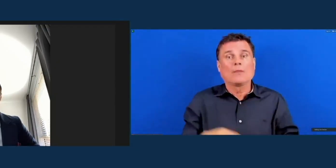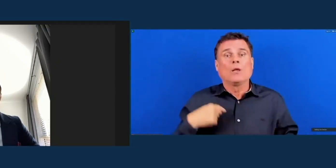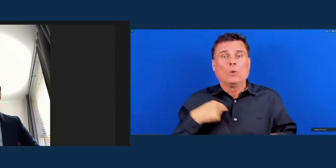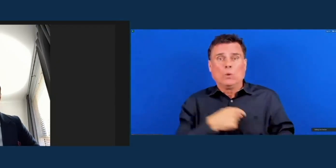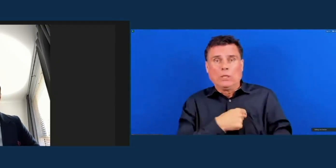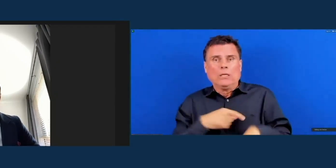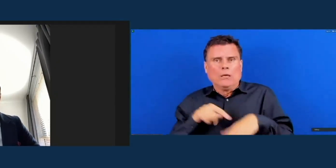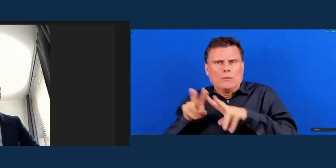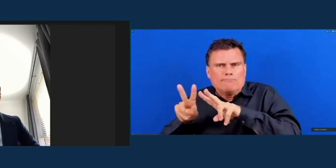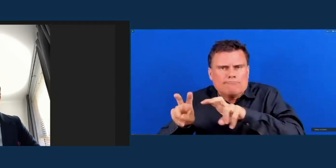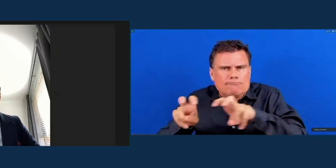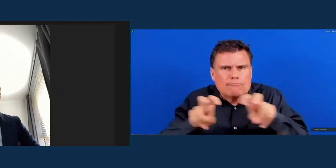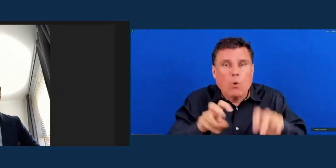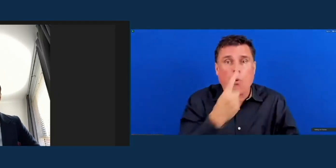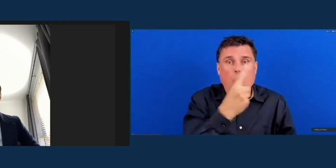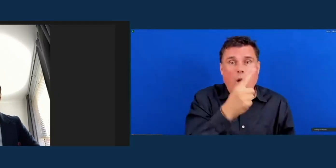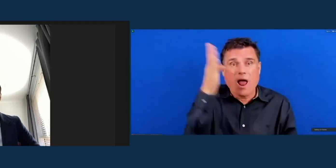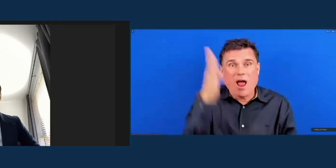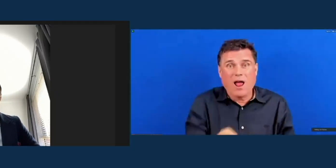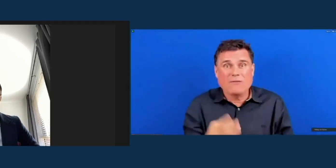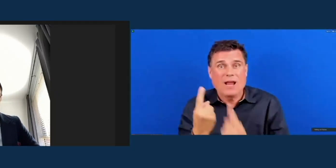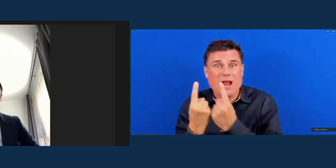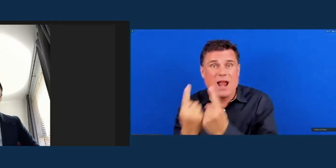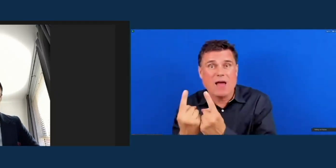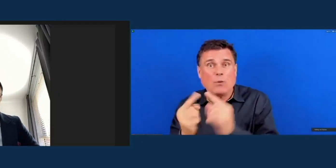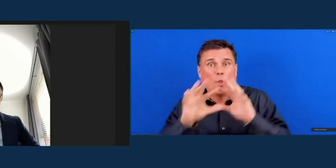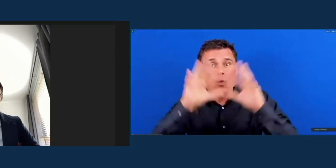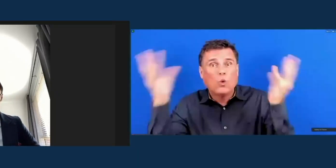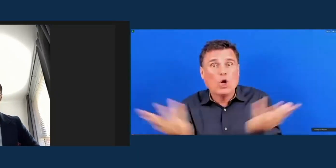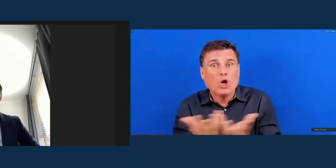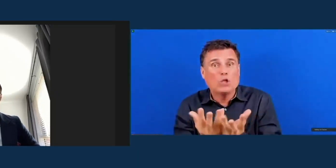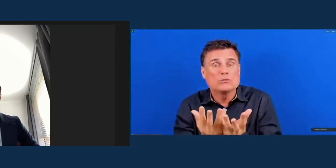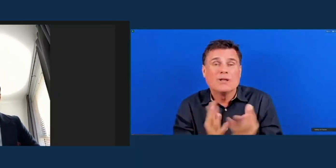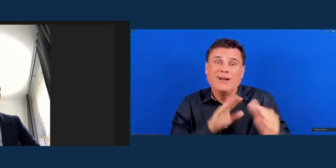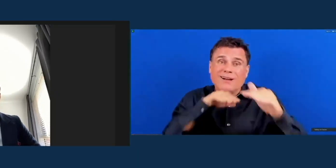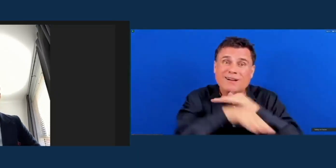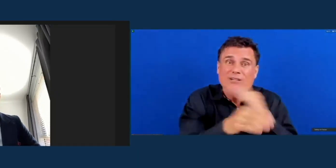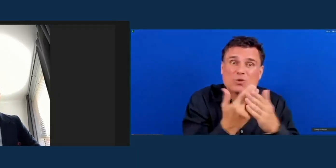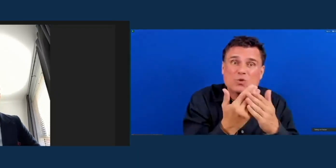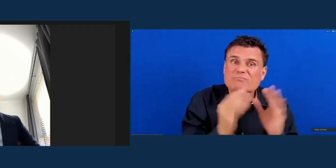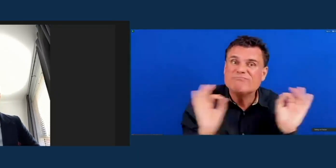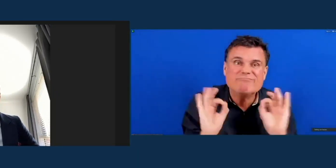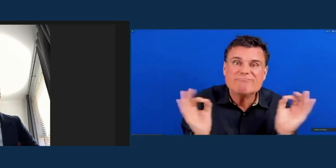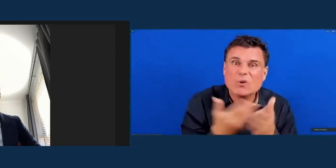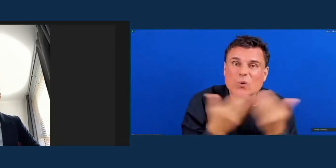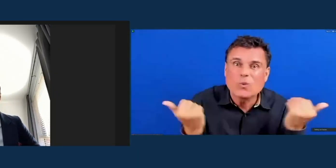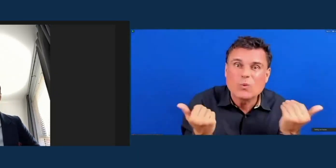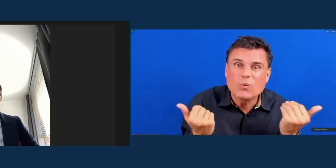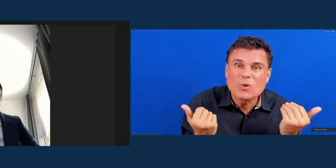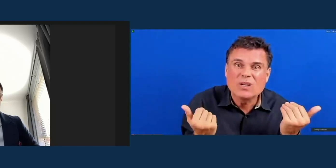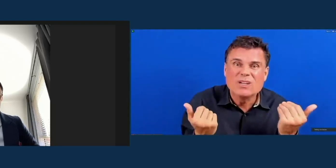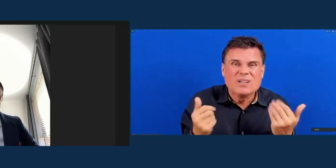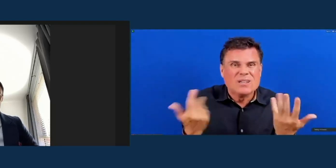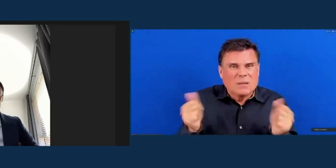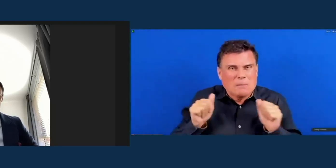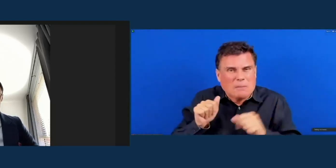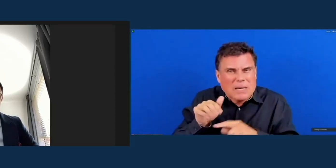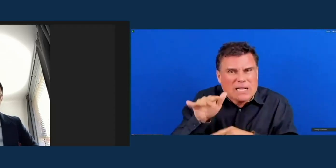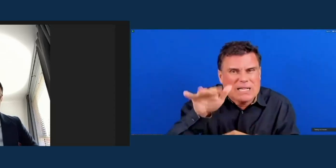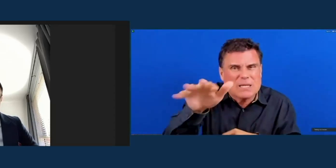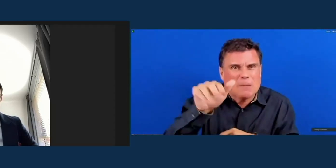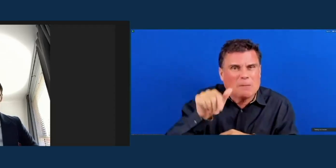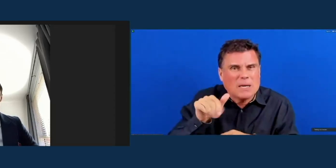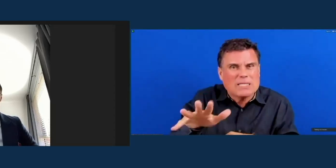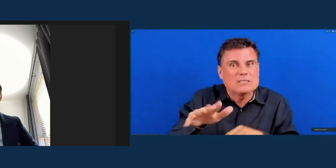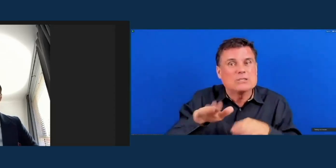school. 34 million of these children live in conflict-affected countries. ACR funded